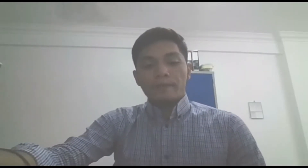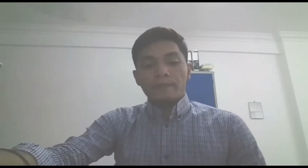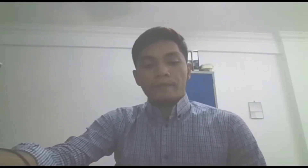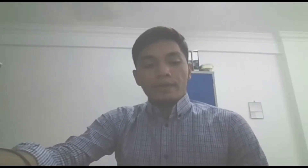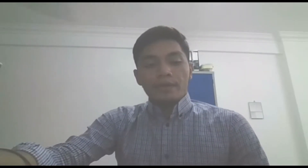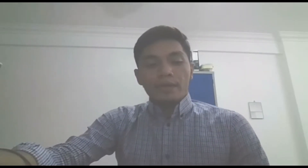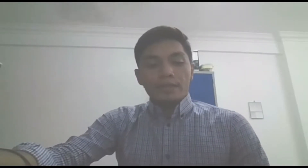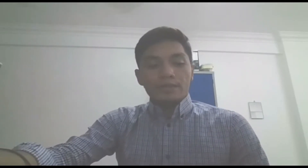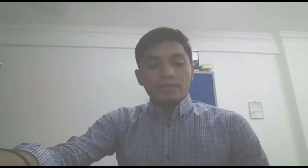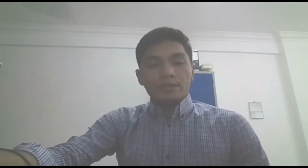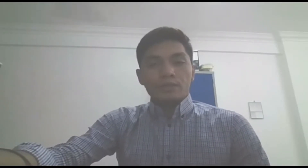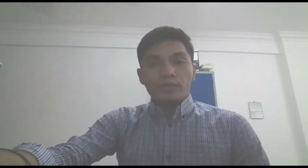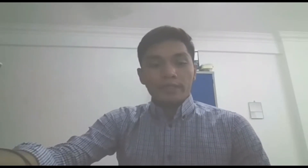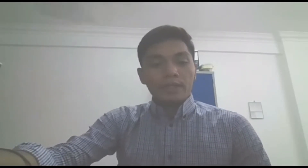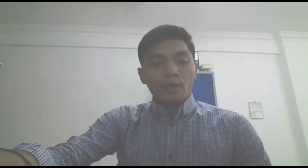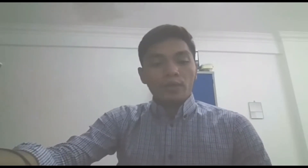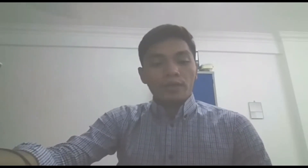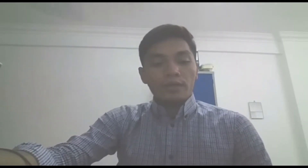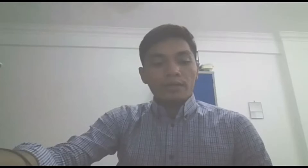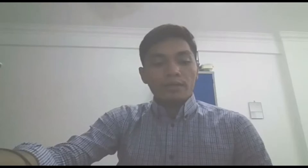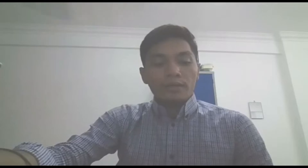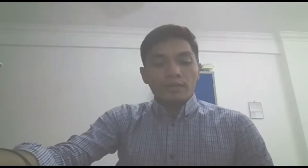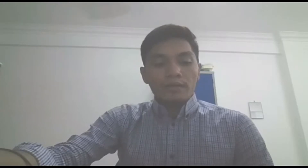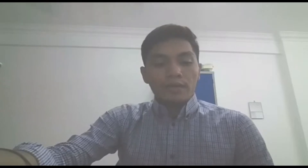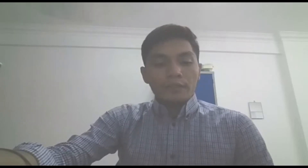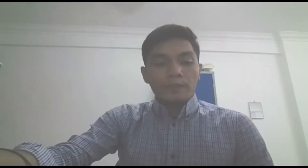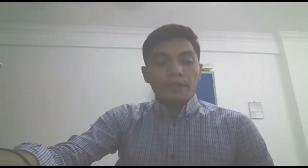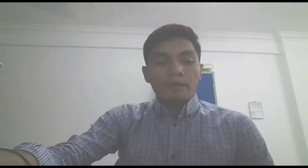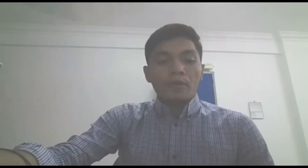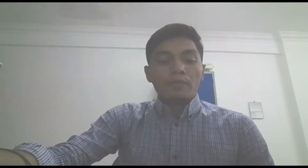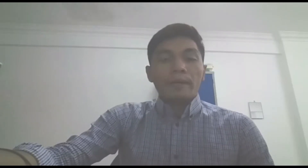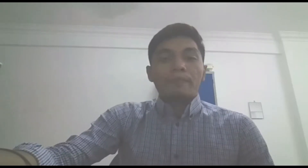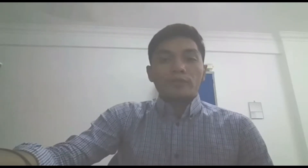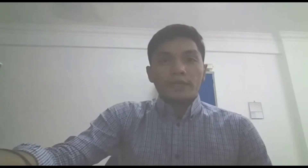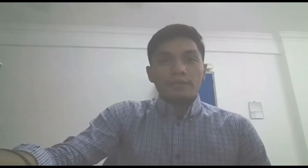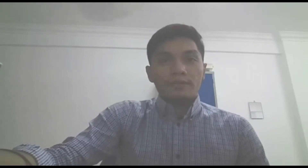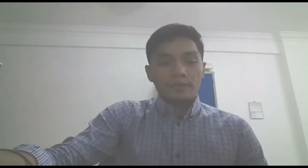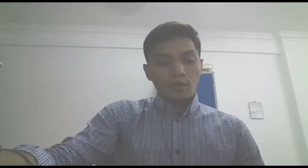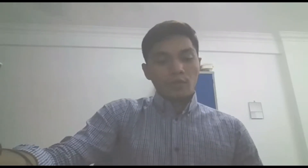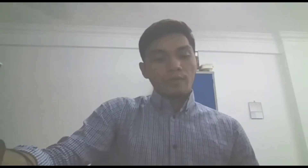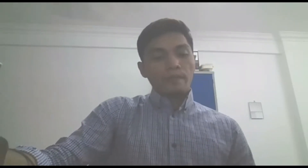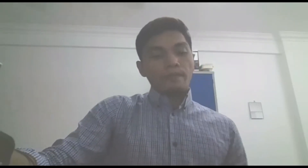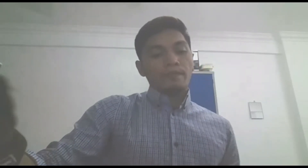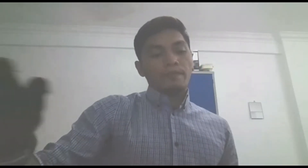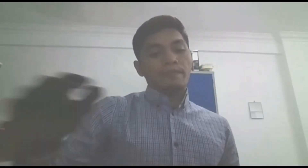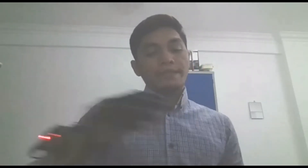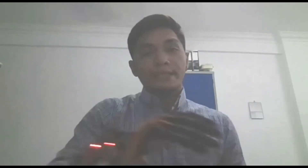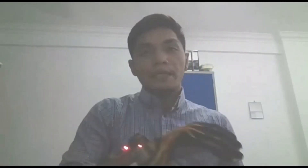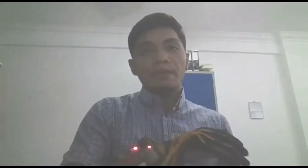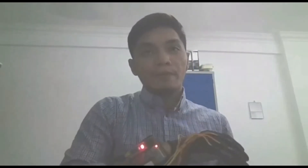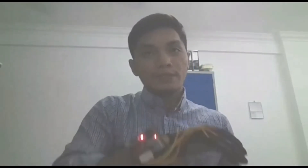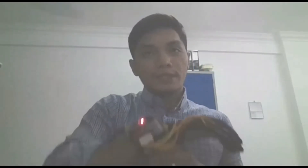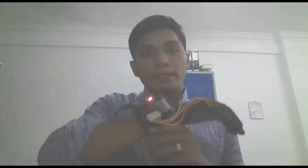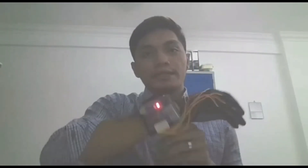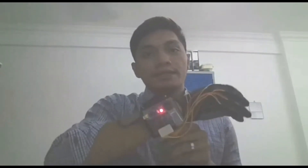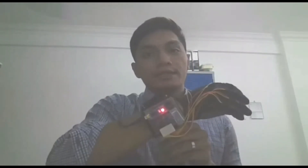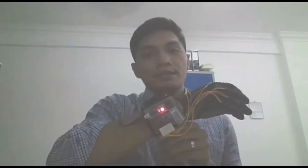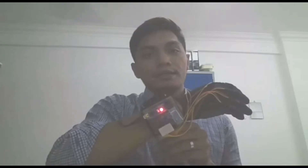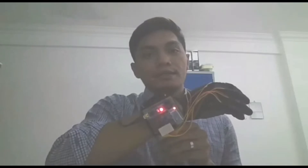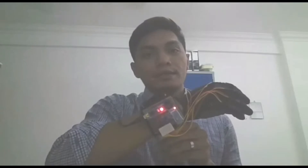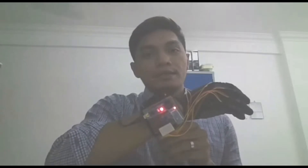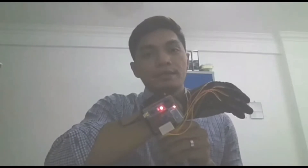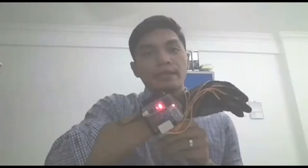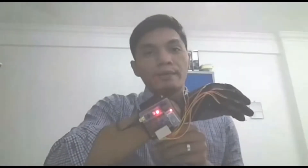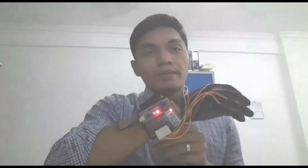year degree, and today I will explain about my project. So basically my project